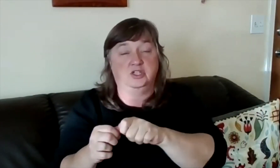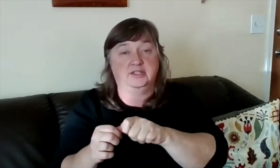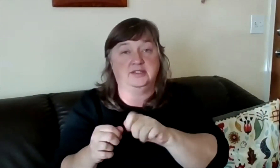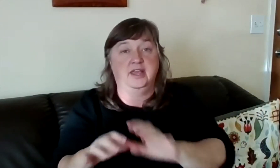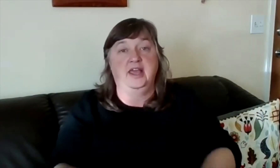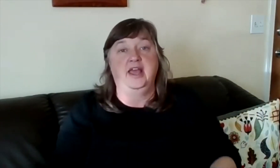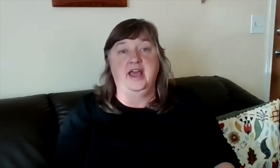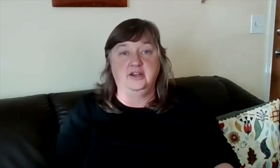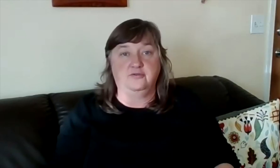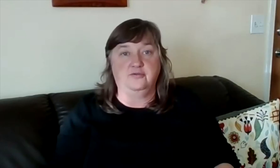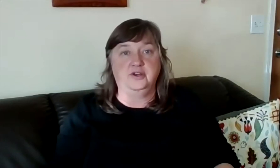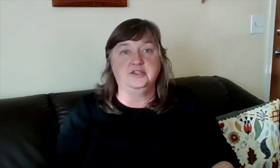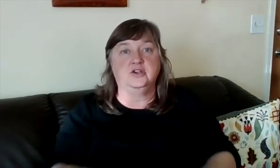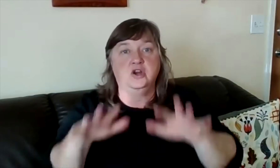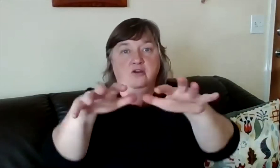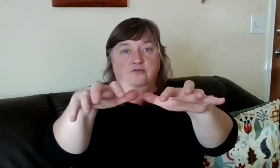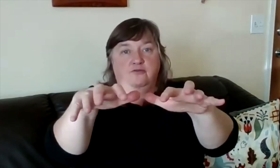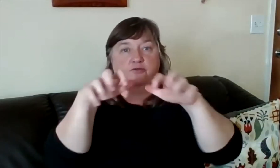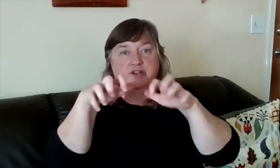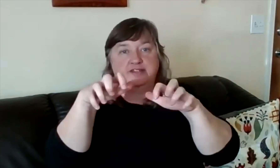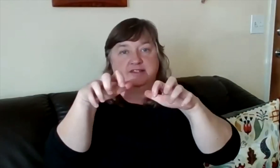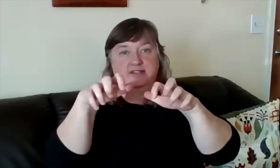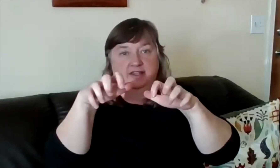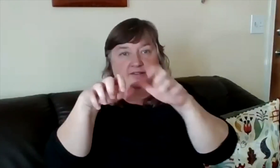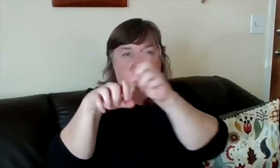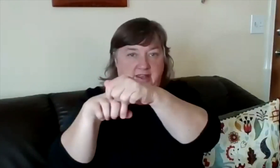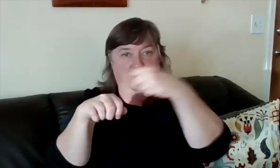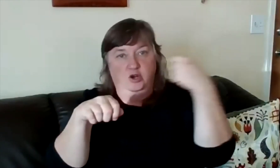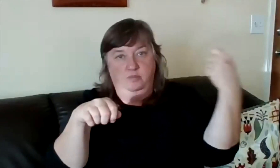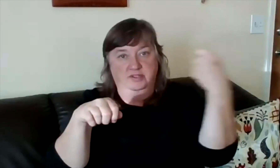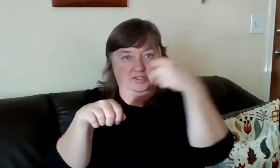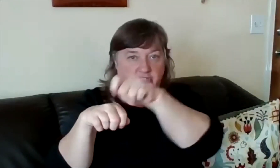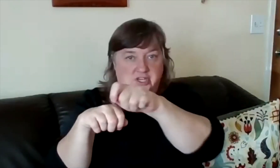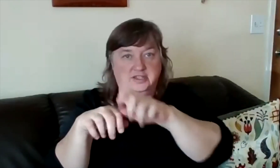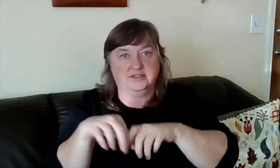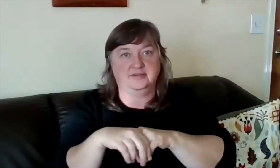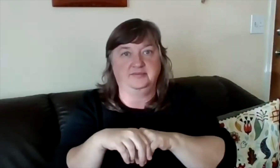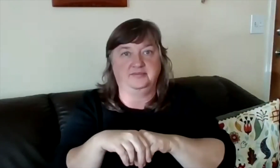shuts. And a freezer freezes things and opens and shuts.